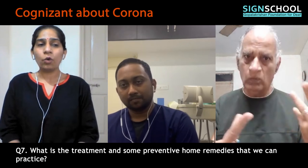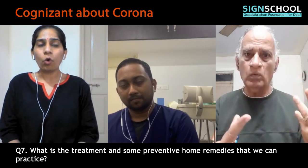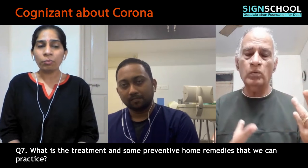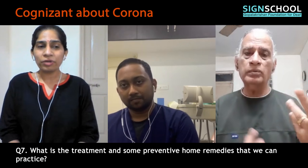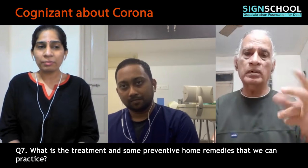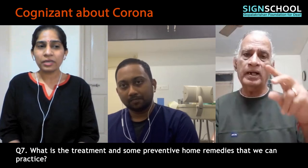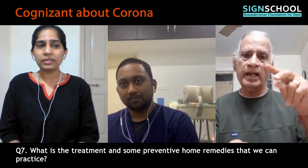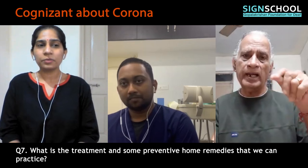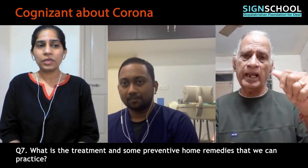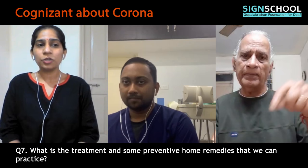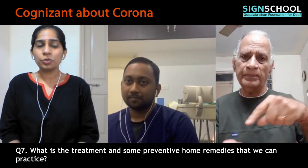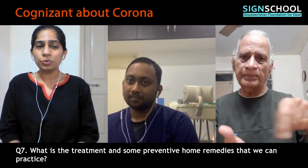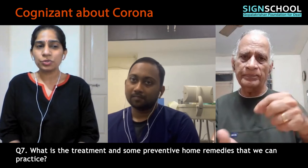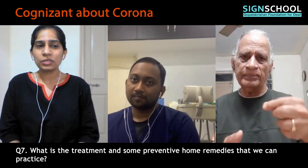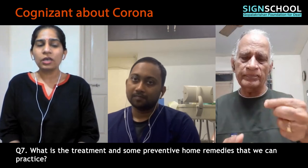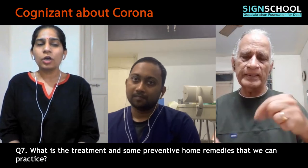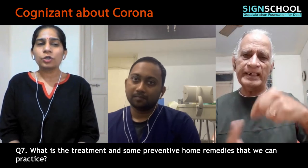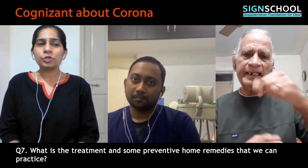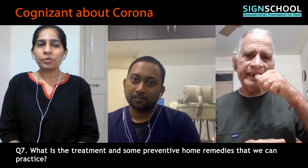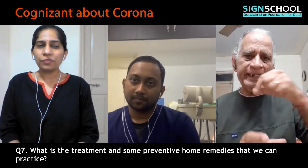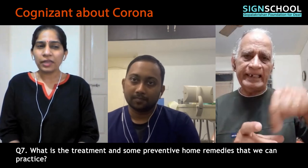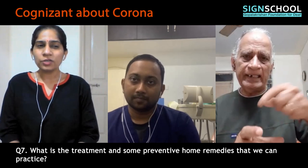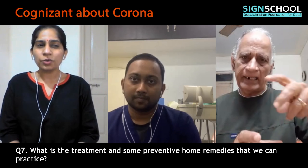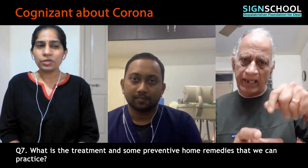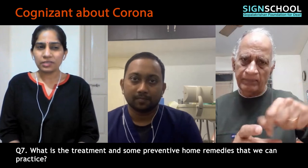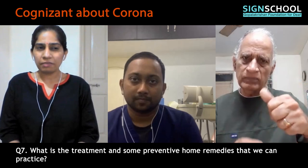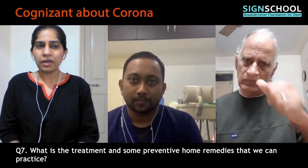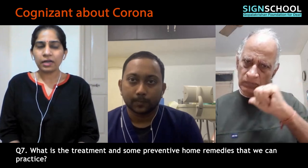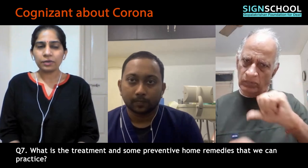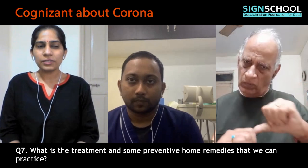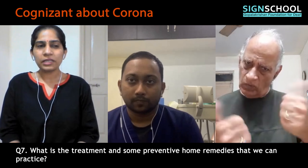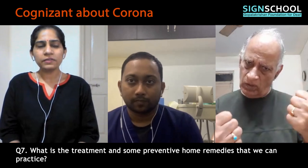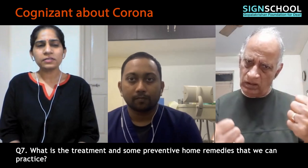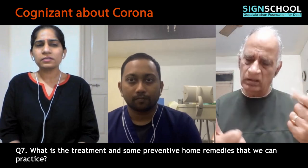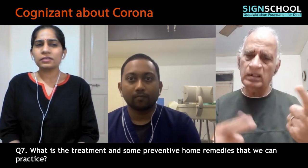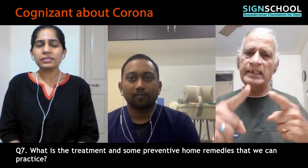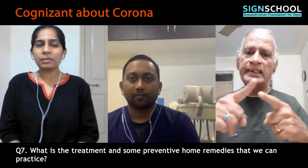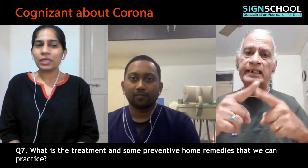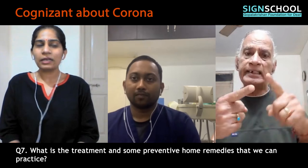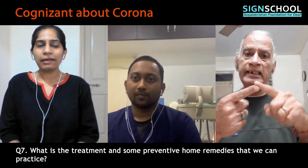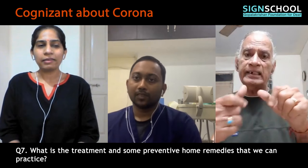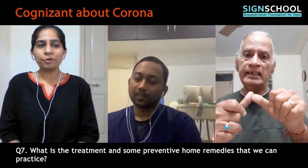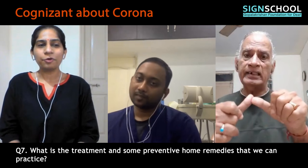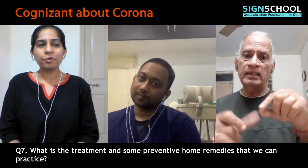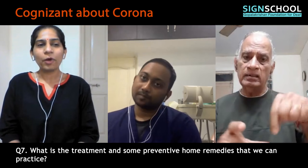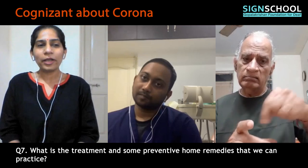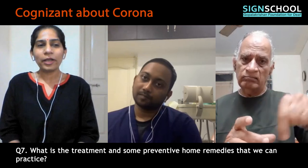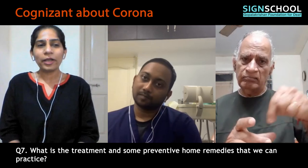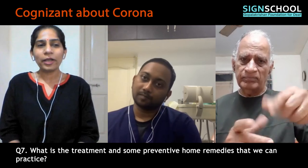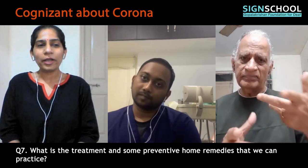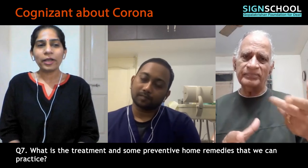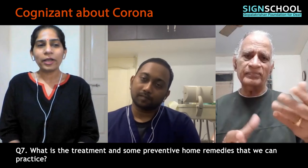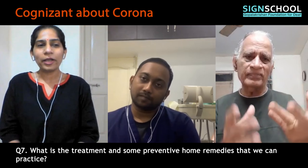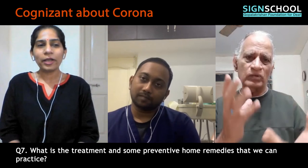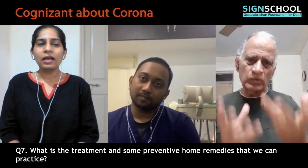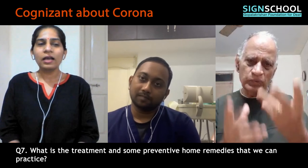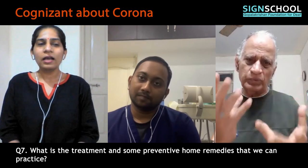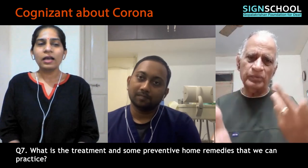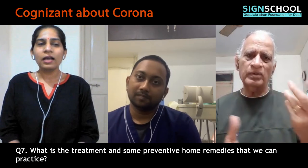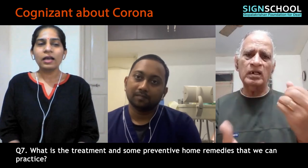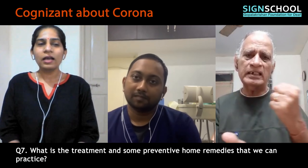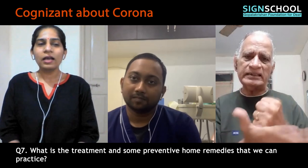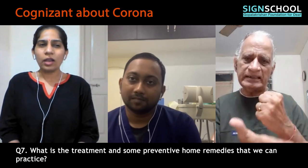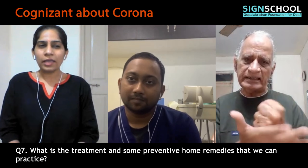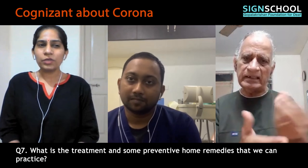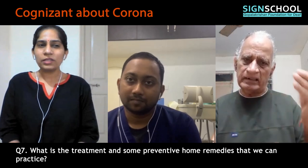or any home remedy that we can use to prevent or safeguard ourselves? Something like, boiling